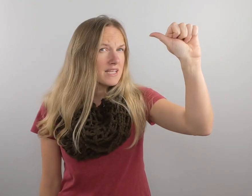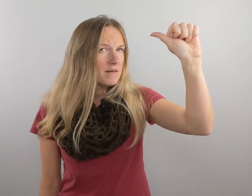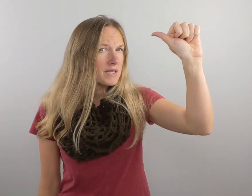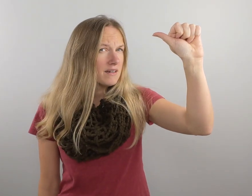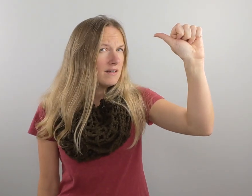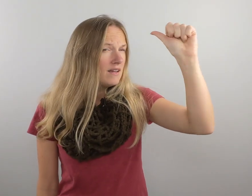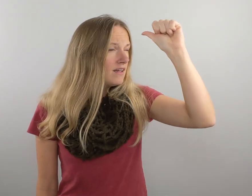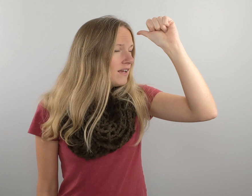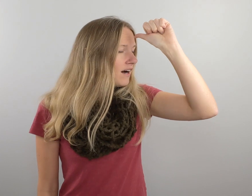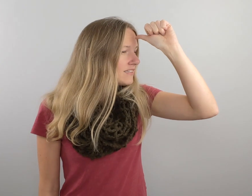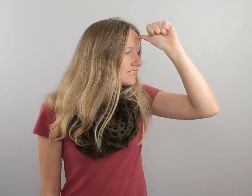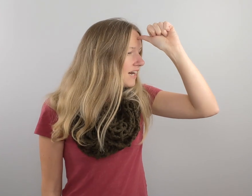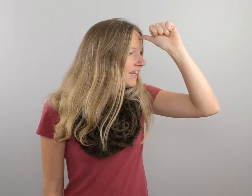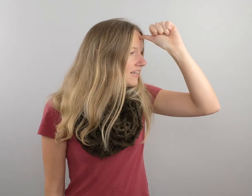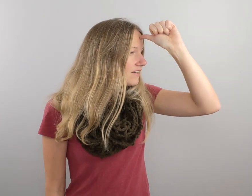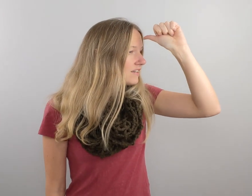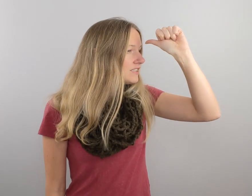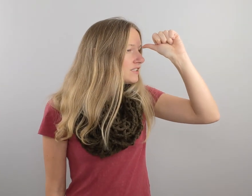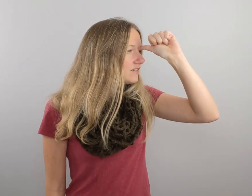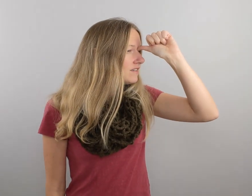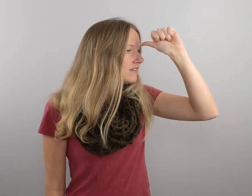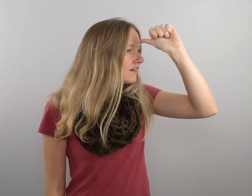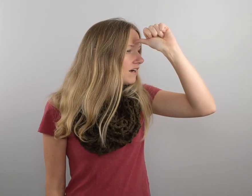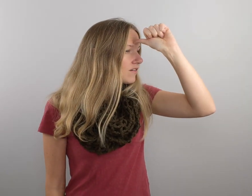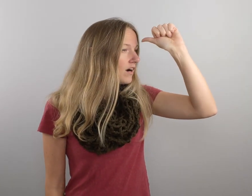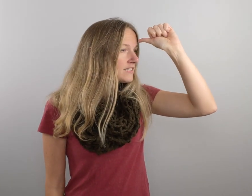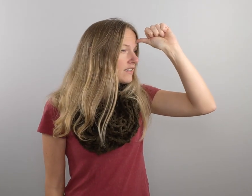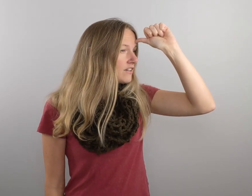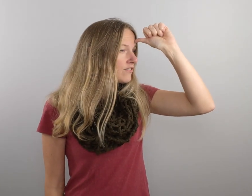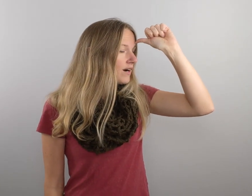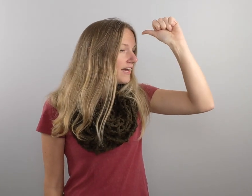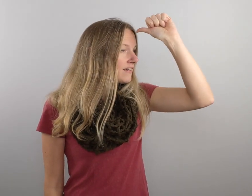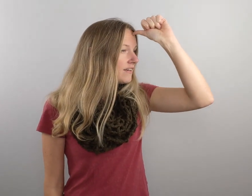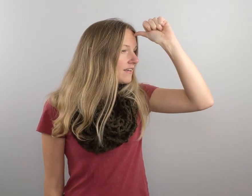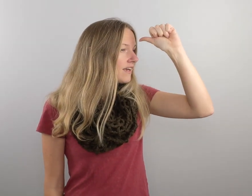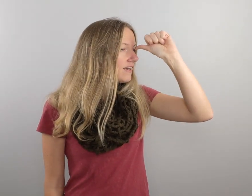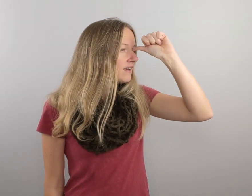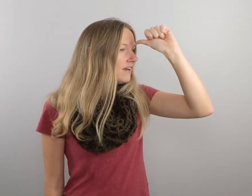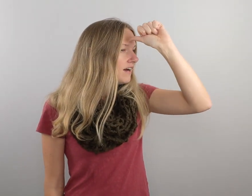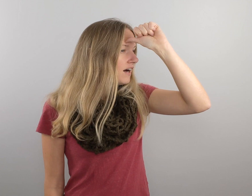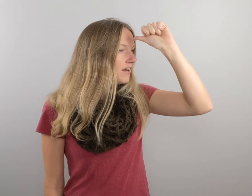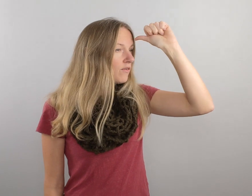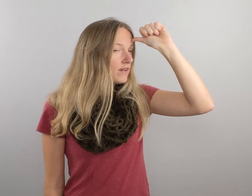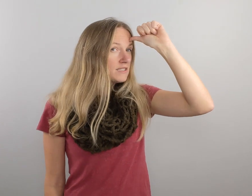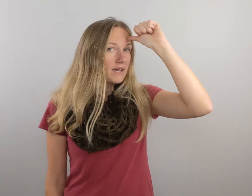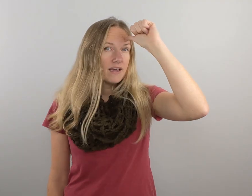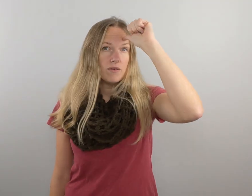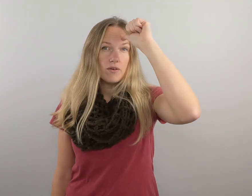up here on the side, and you're gonna do a cross on your forehead, okay? Anoint my head with